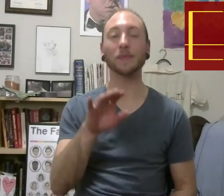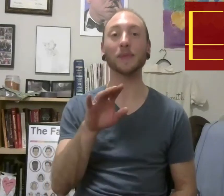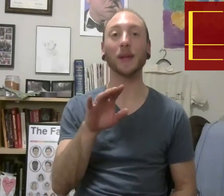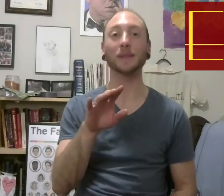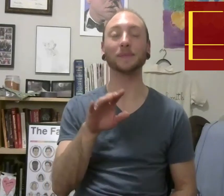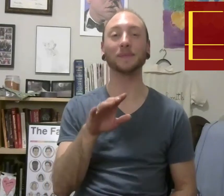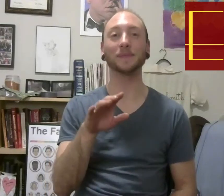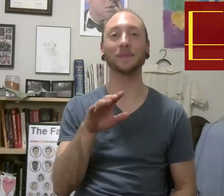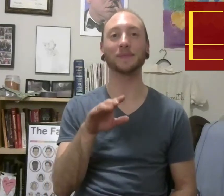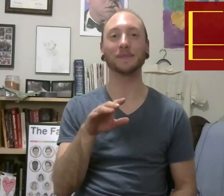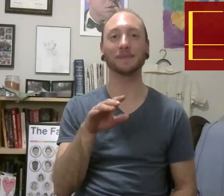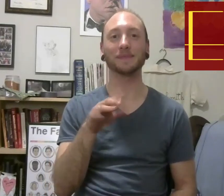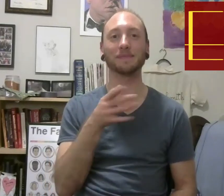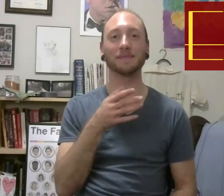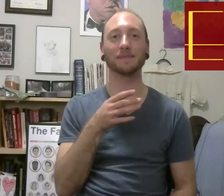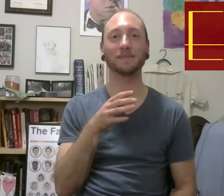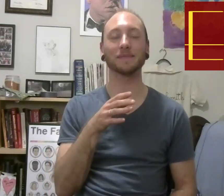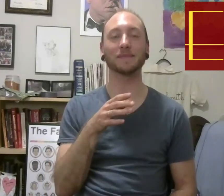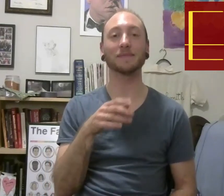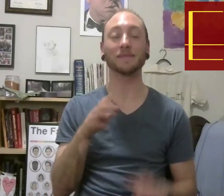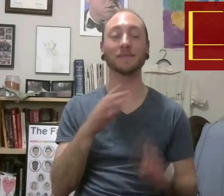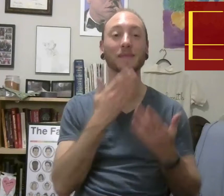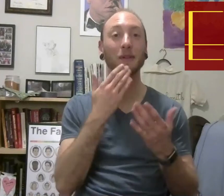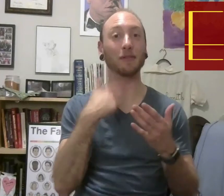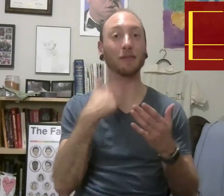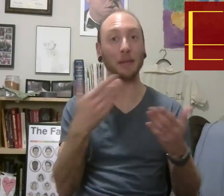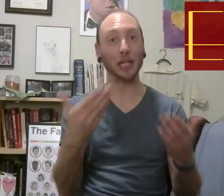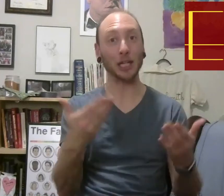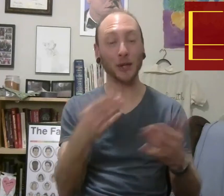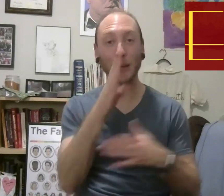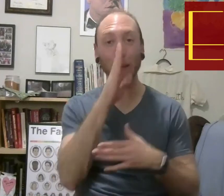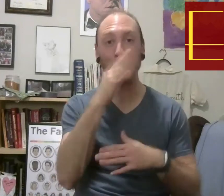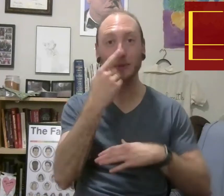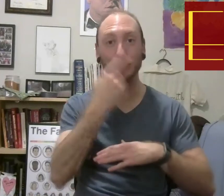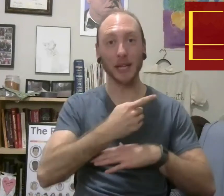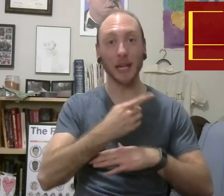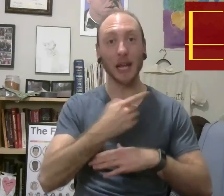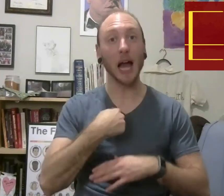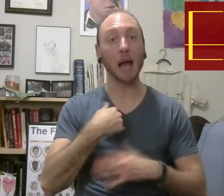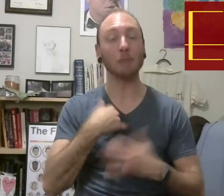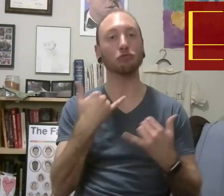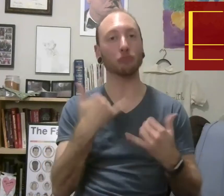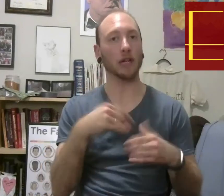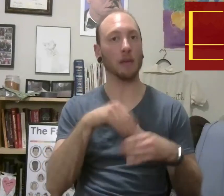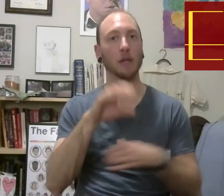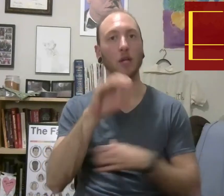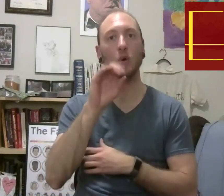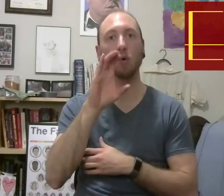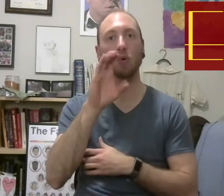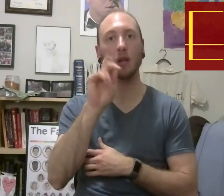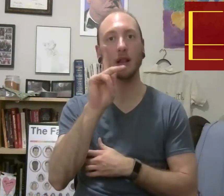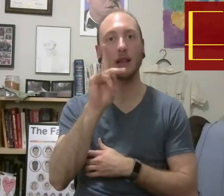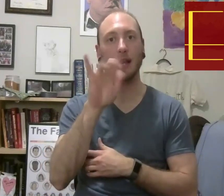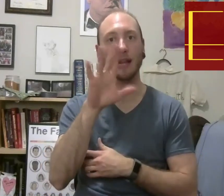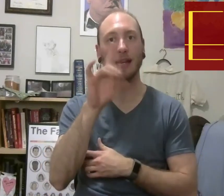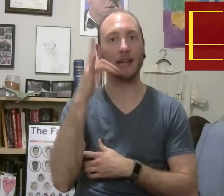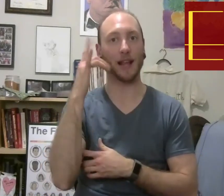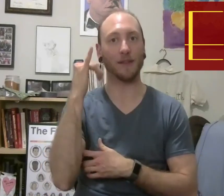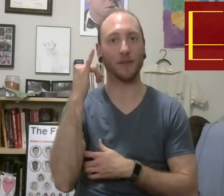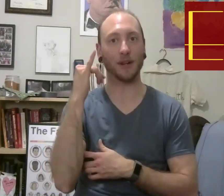I'm grateful to be here and to be sober today. I'm in Oakland, California, and part of the East Bay Young